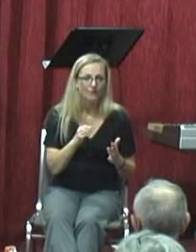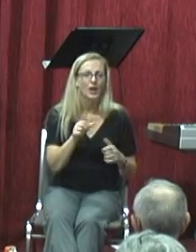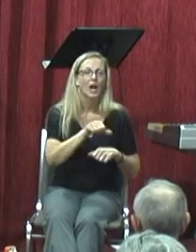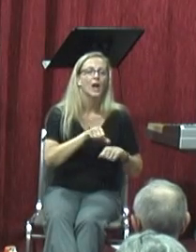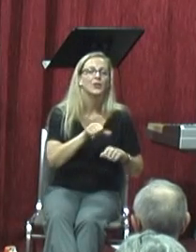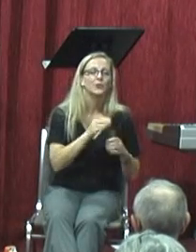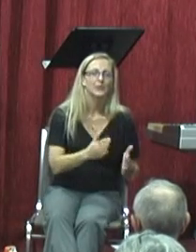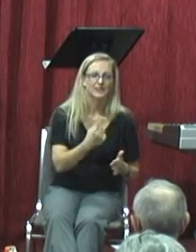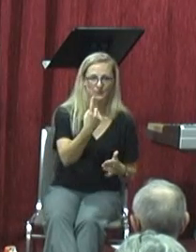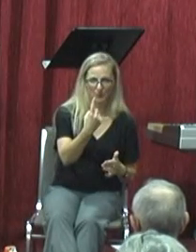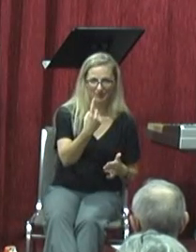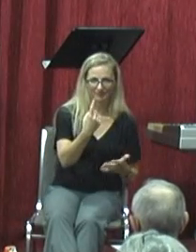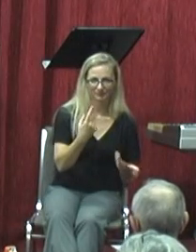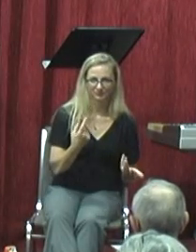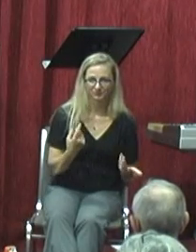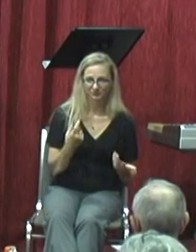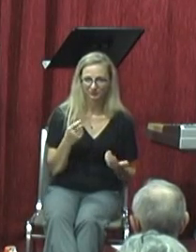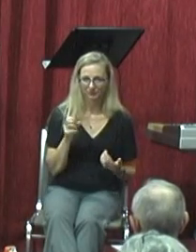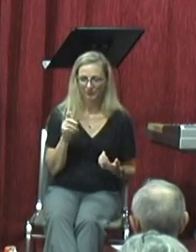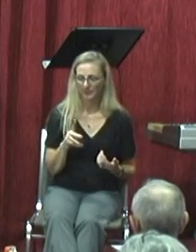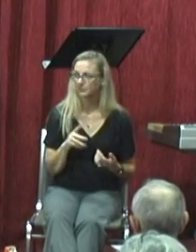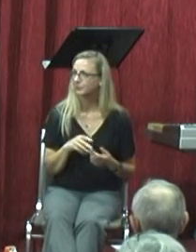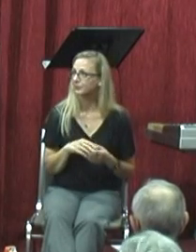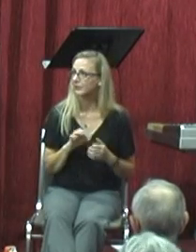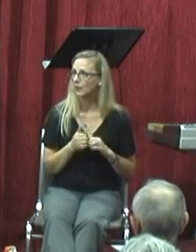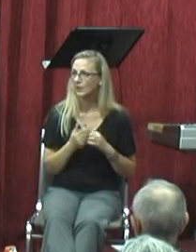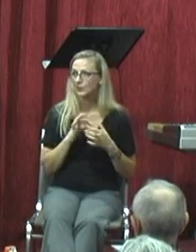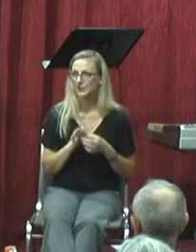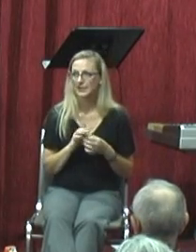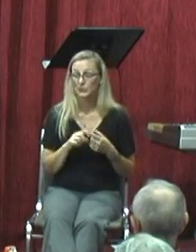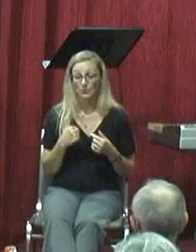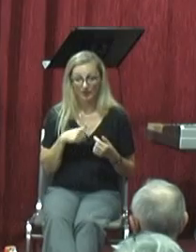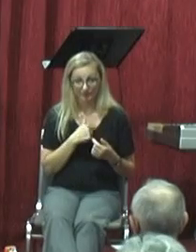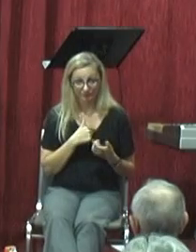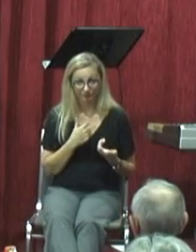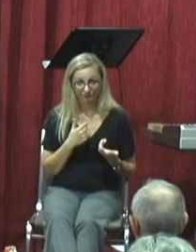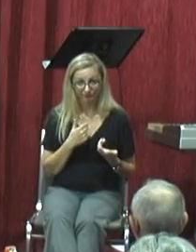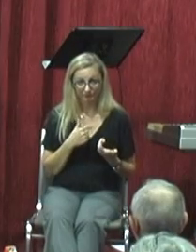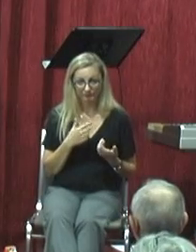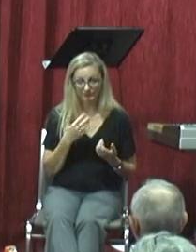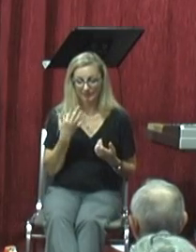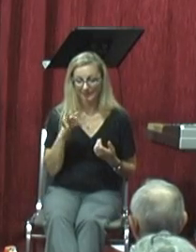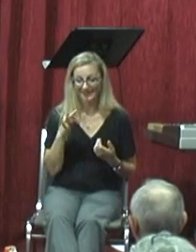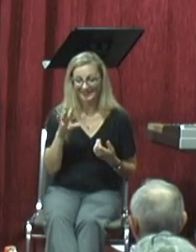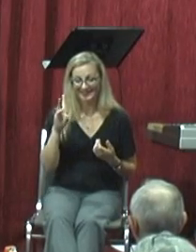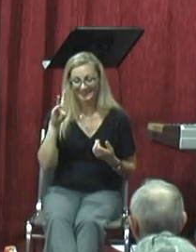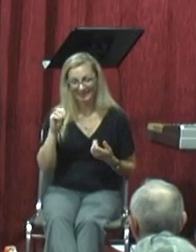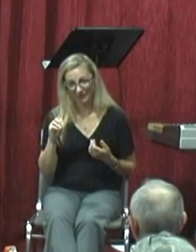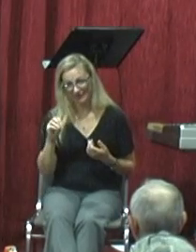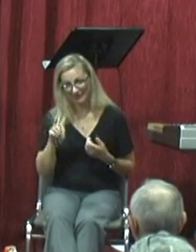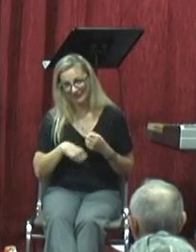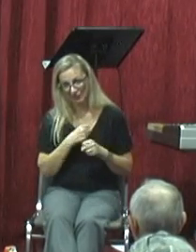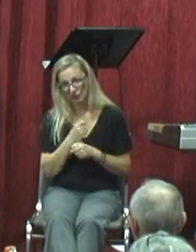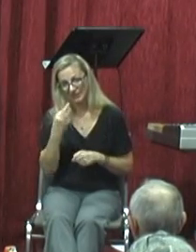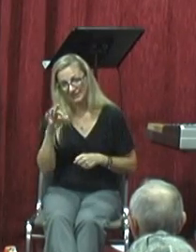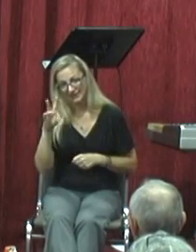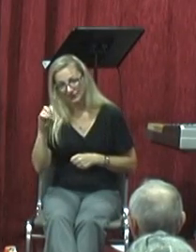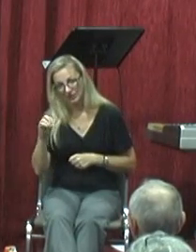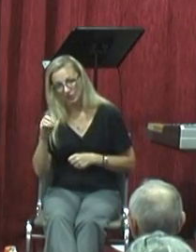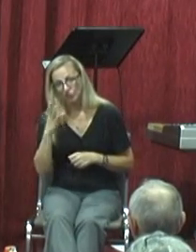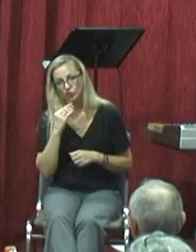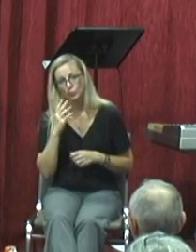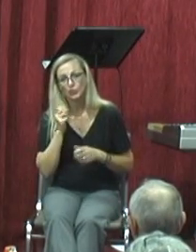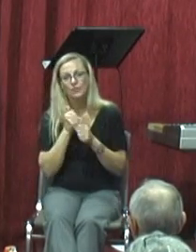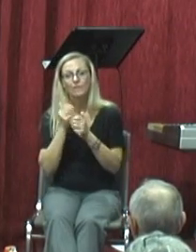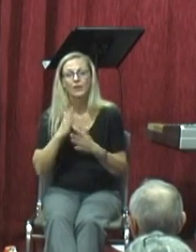Christos. Everybody follow that so far? Okay, so how does this relate to us? In the 1970s, Jewish followers of Yeshua were